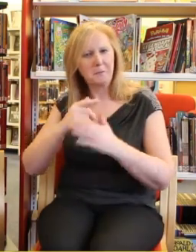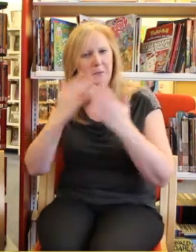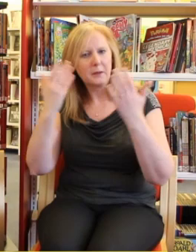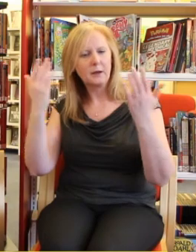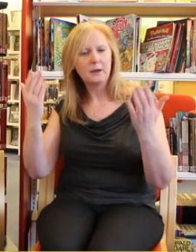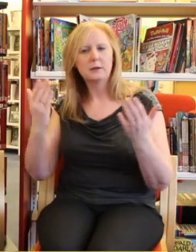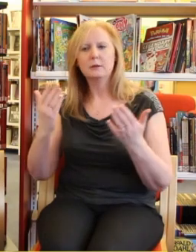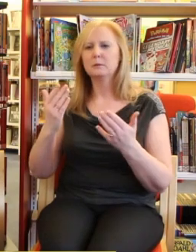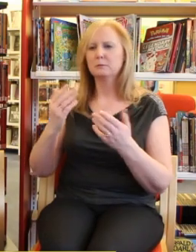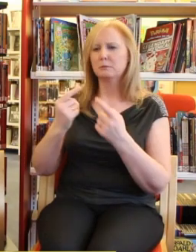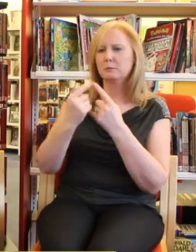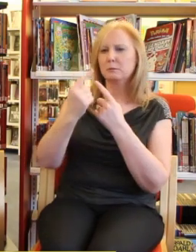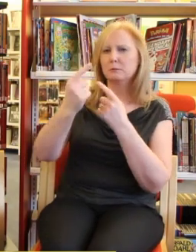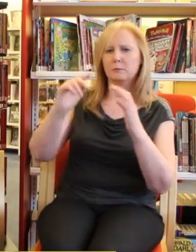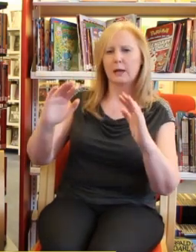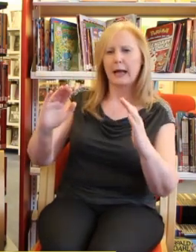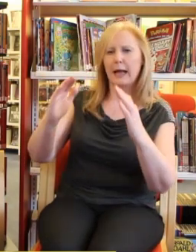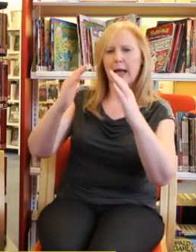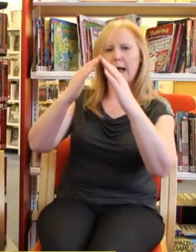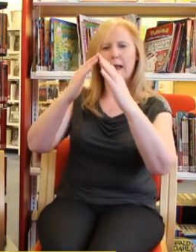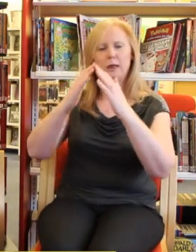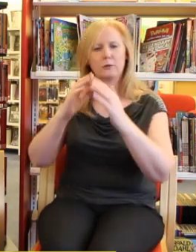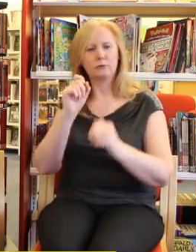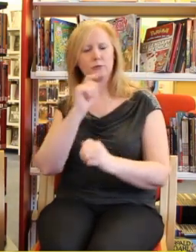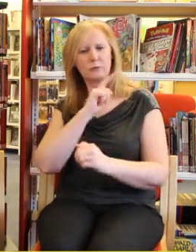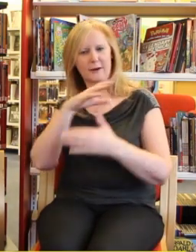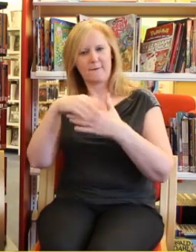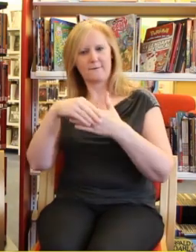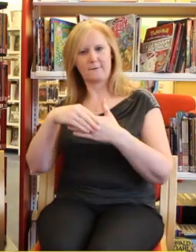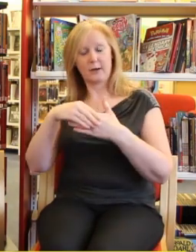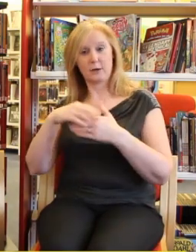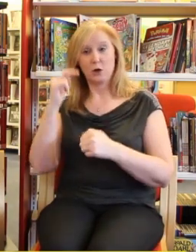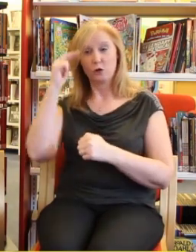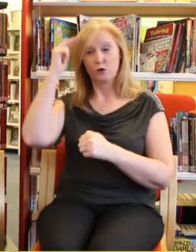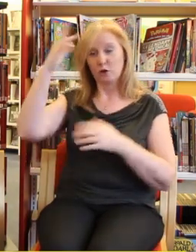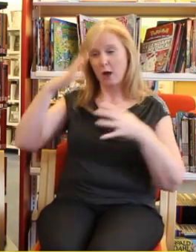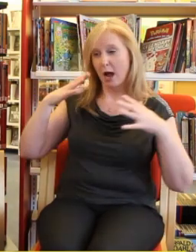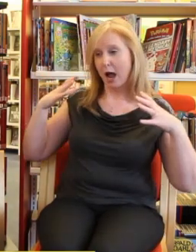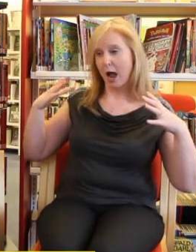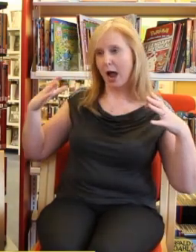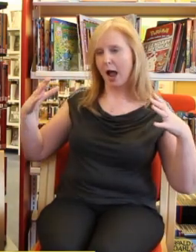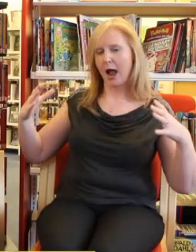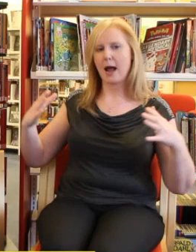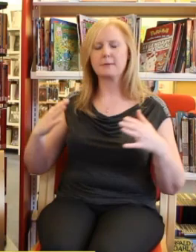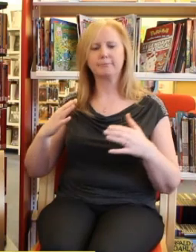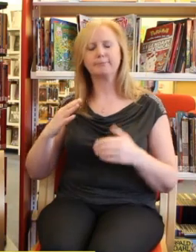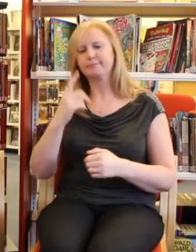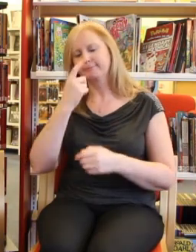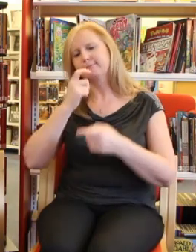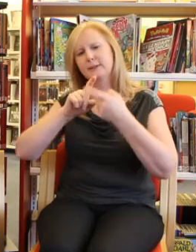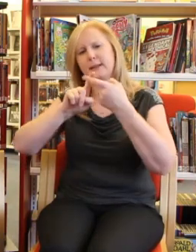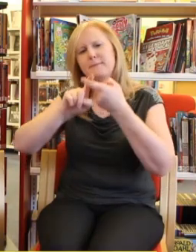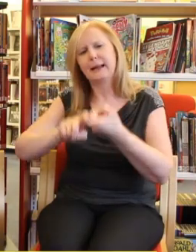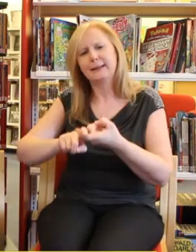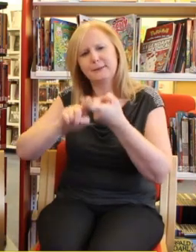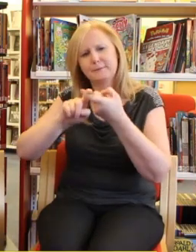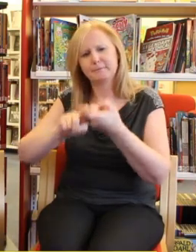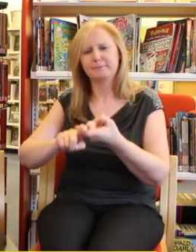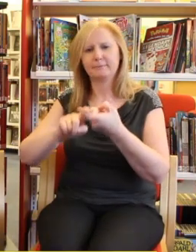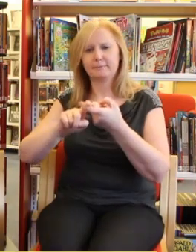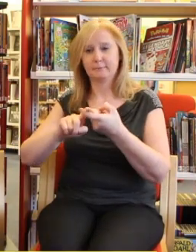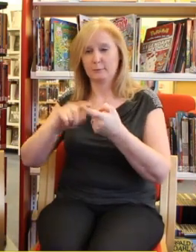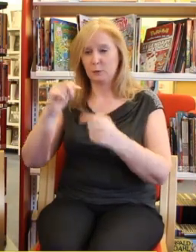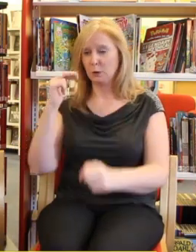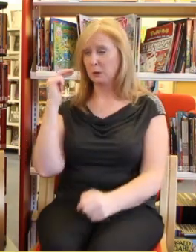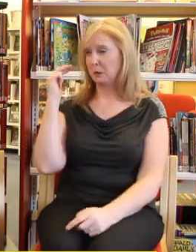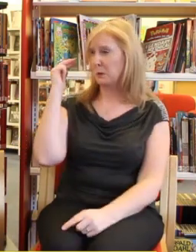Nearby in the hills lives an unusual friend, a giant on whom one can always depend. He's